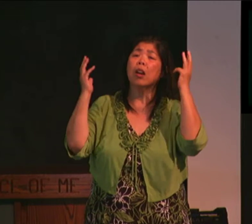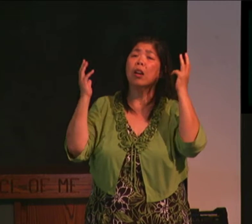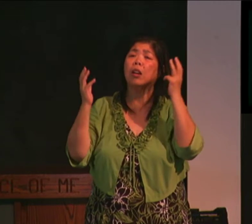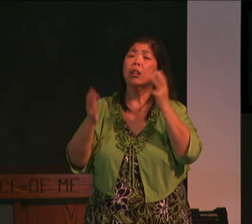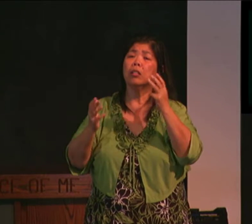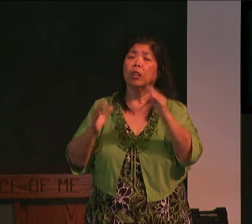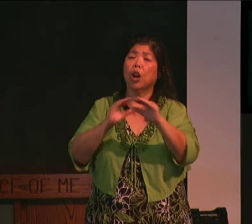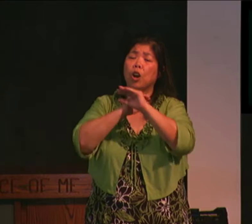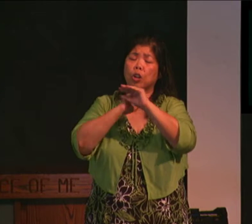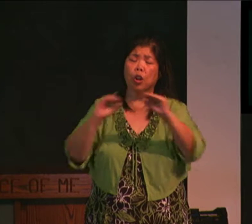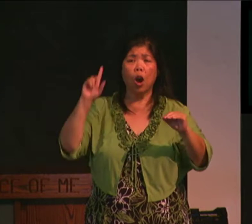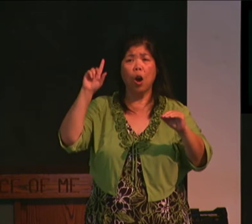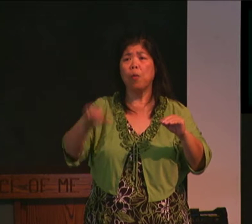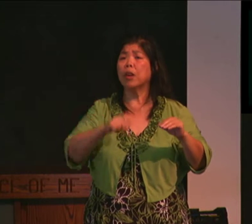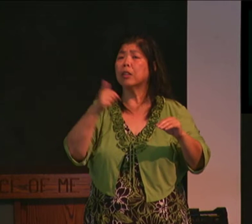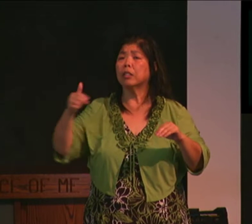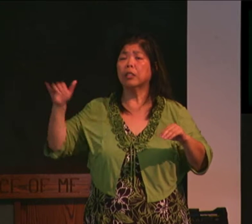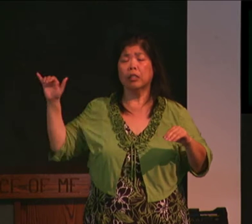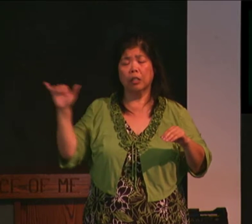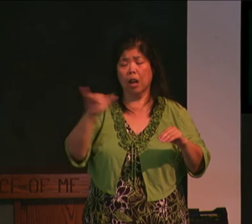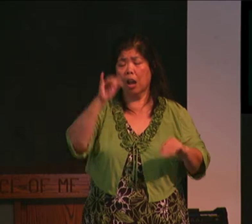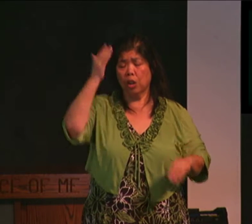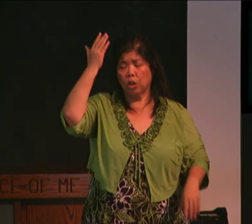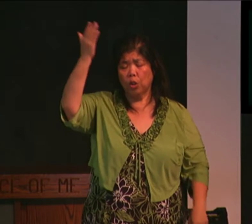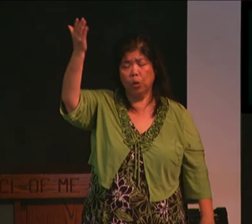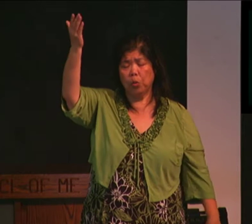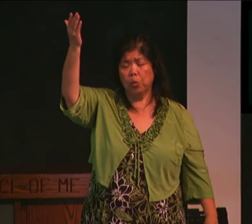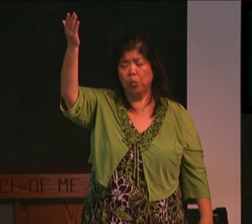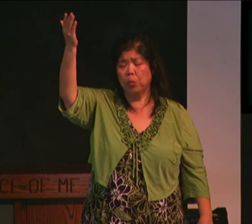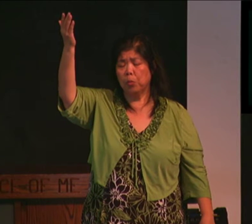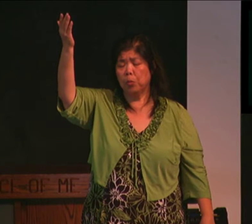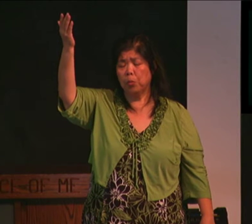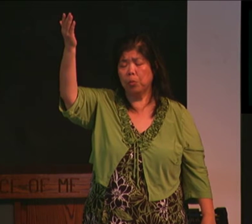great. There is no one else like you.